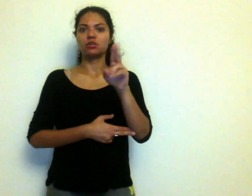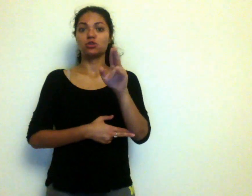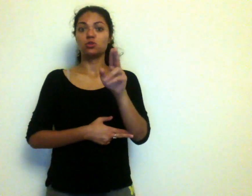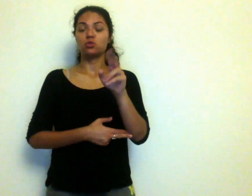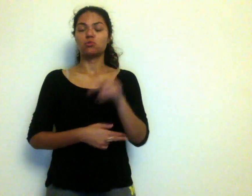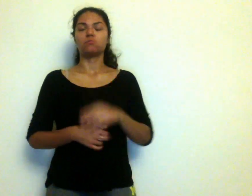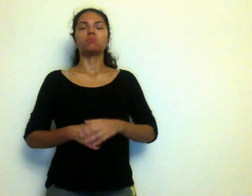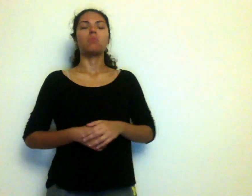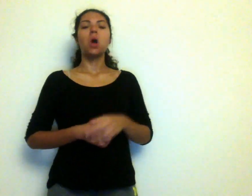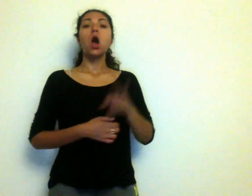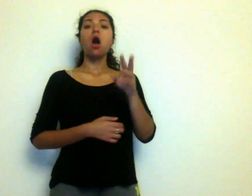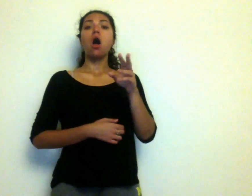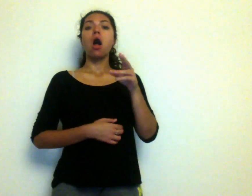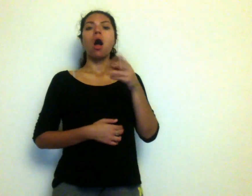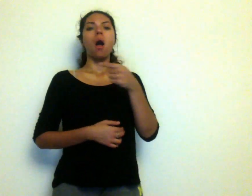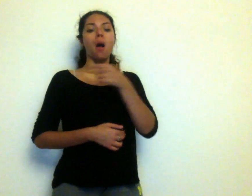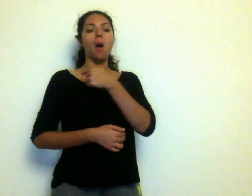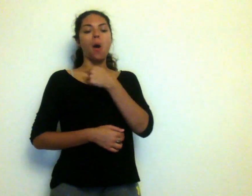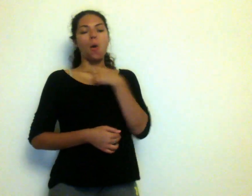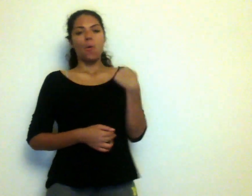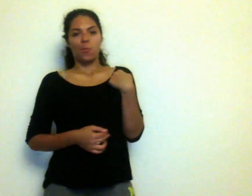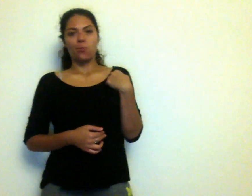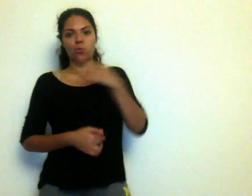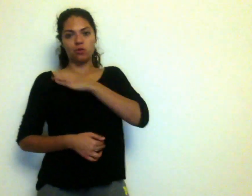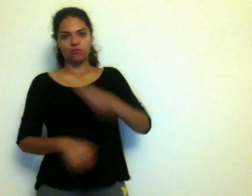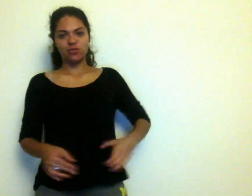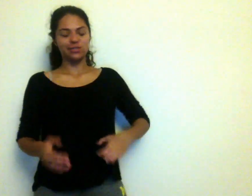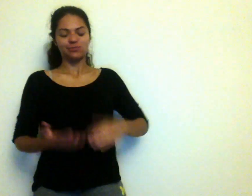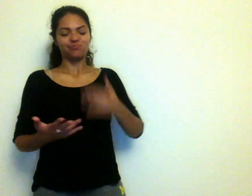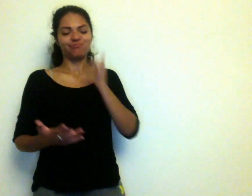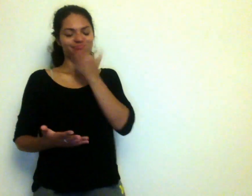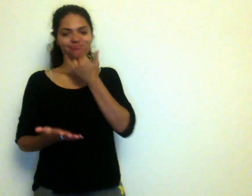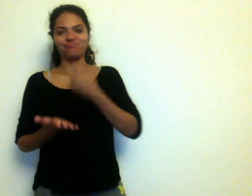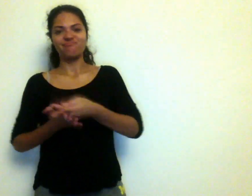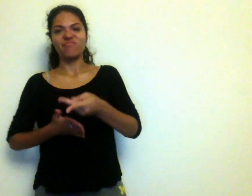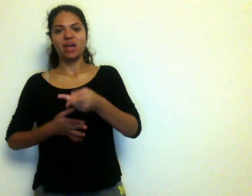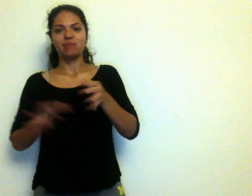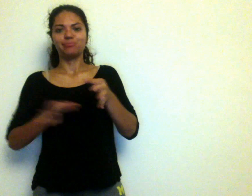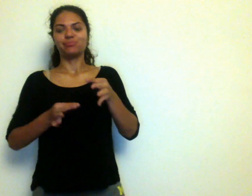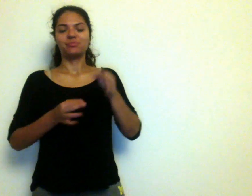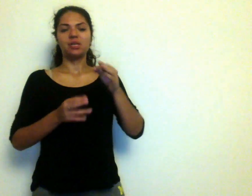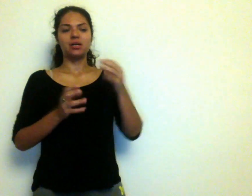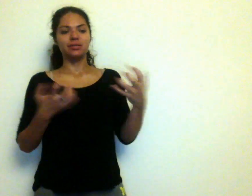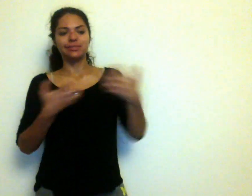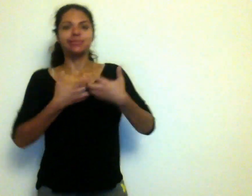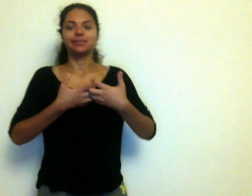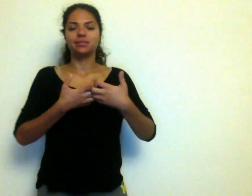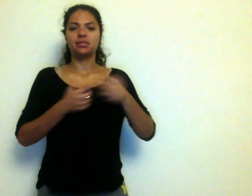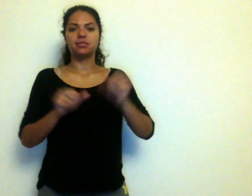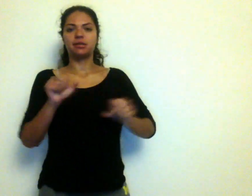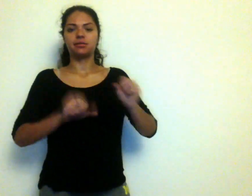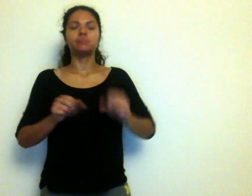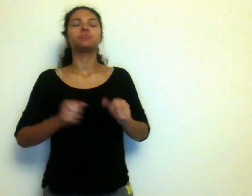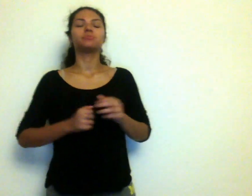said, Darwin talked about evolution. He said, what do you think Hinduism is about? It is